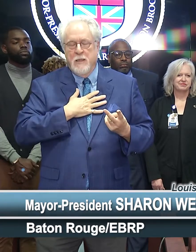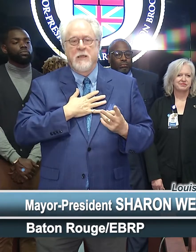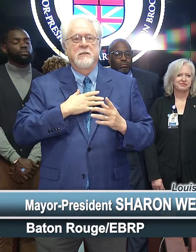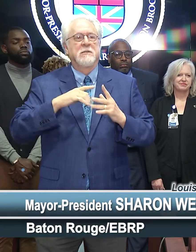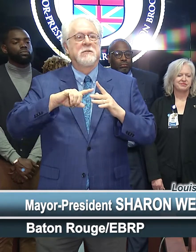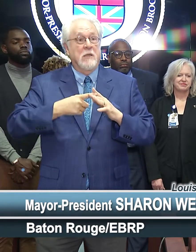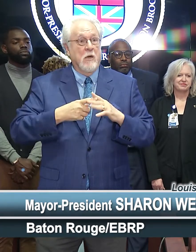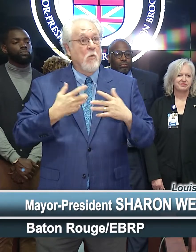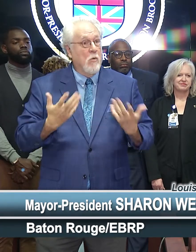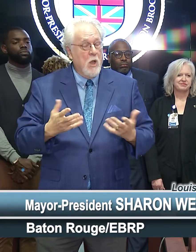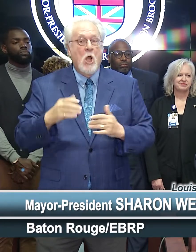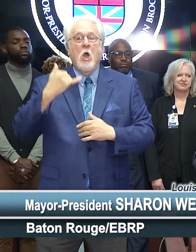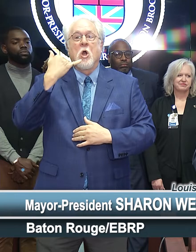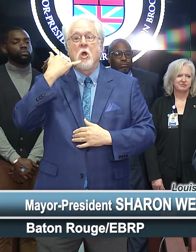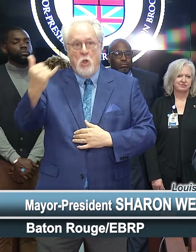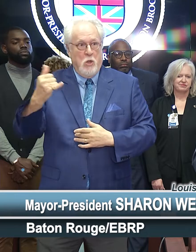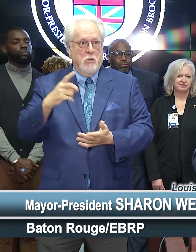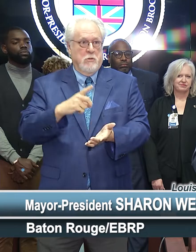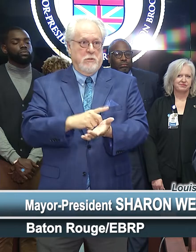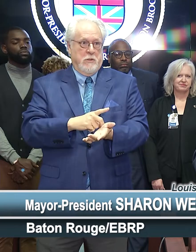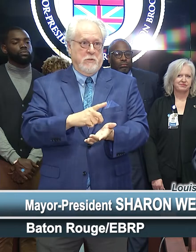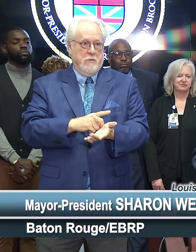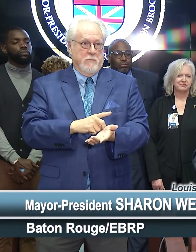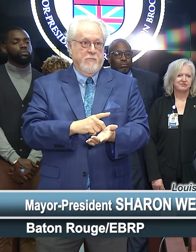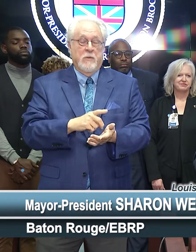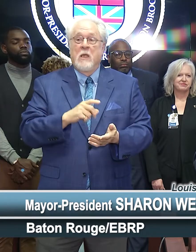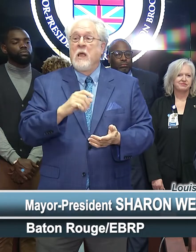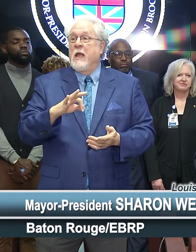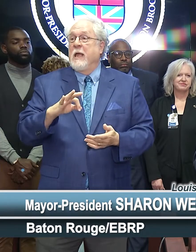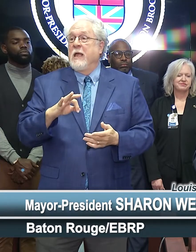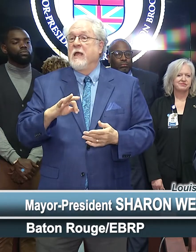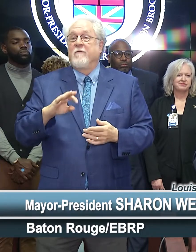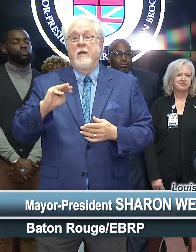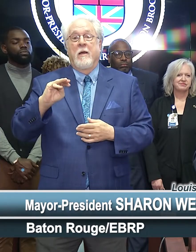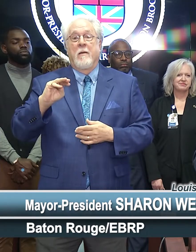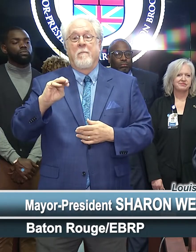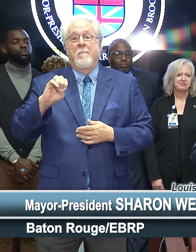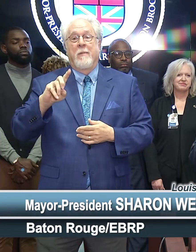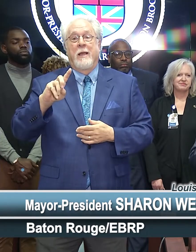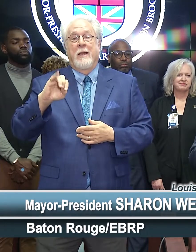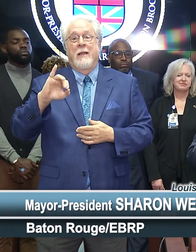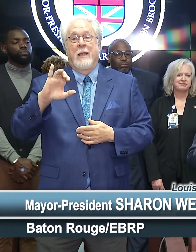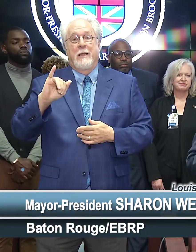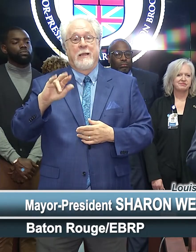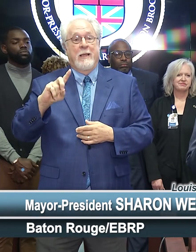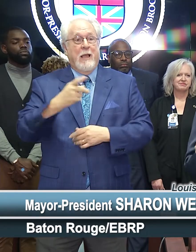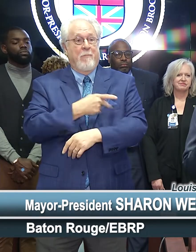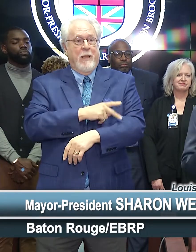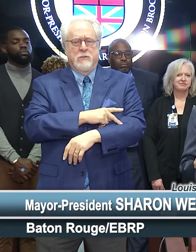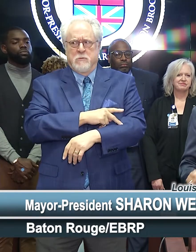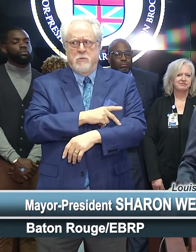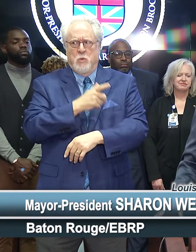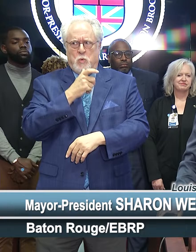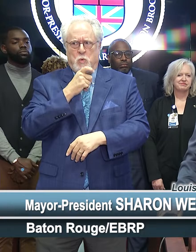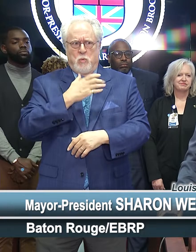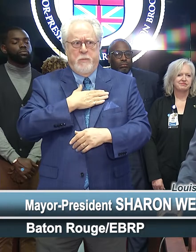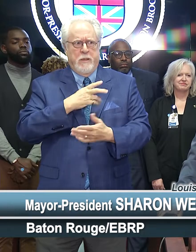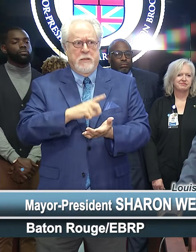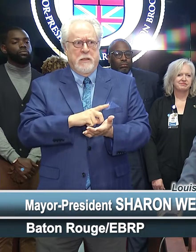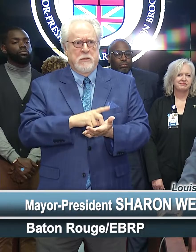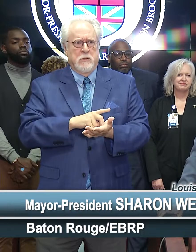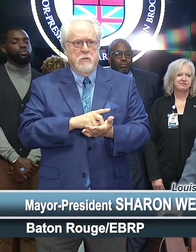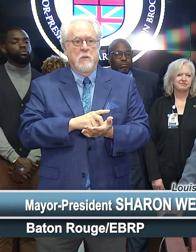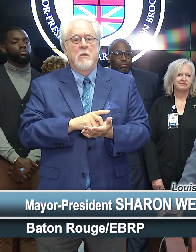by calling your physician. If you are a Medicaid patient and you do not know who your physician